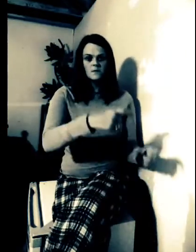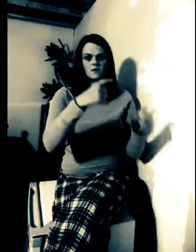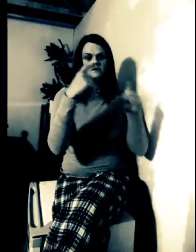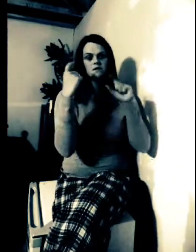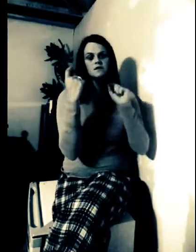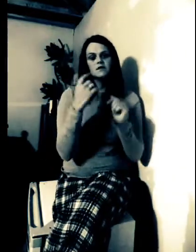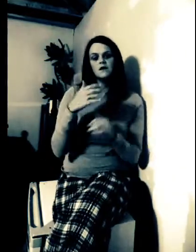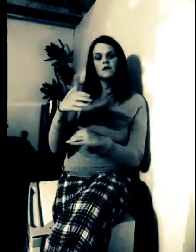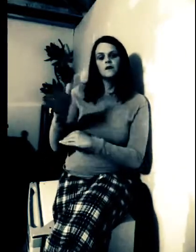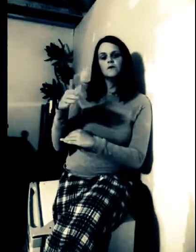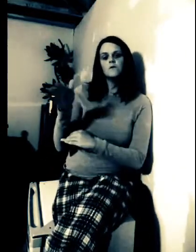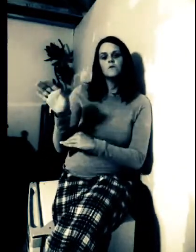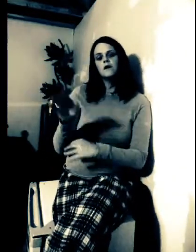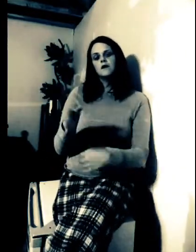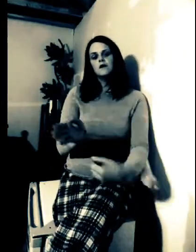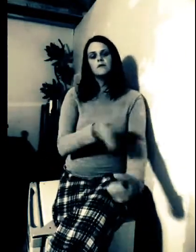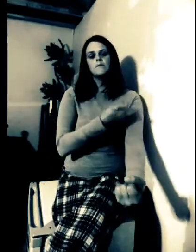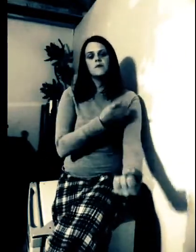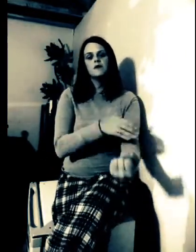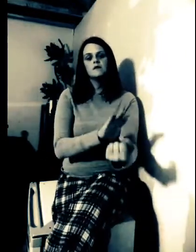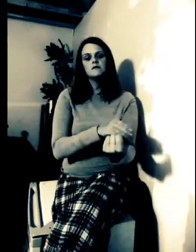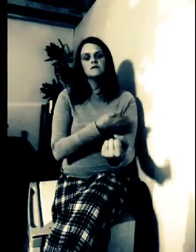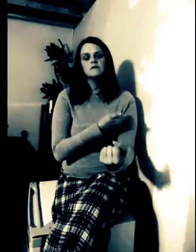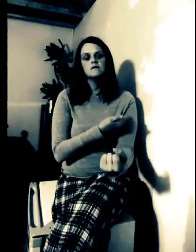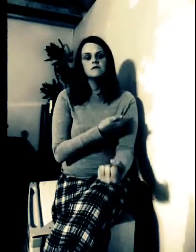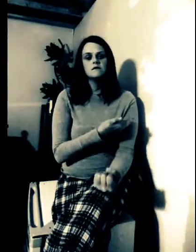Take away the melodies